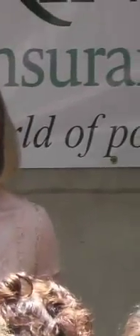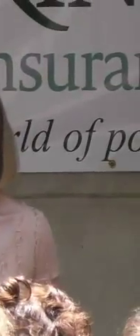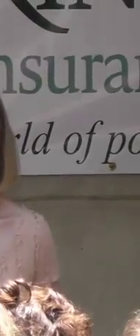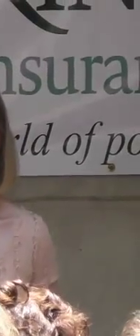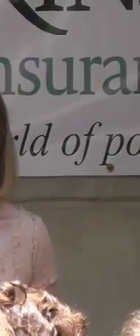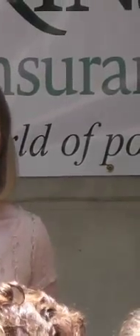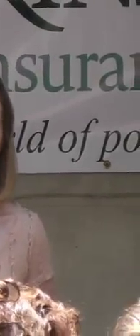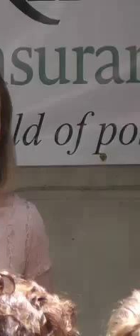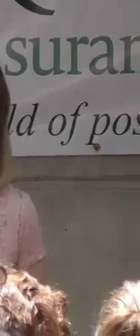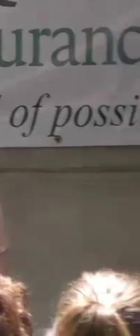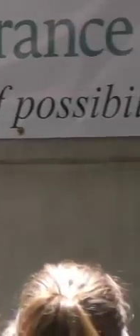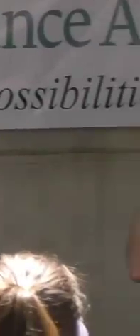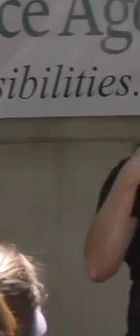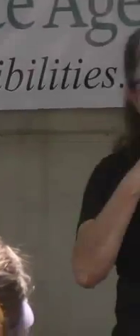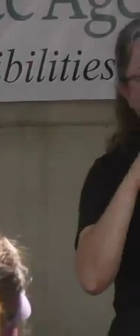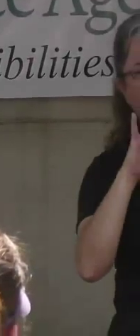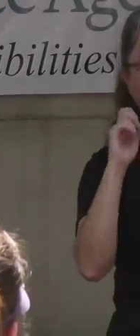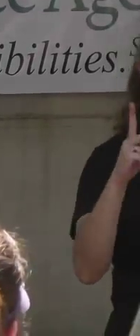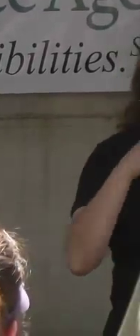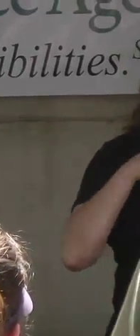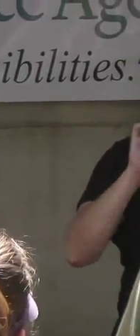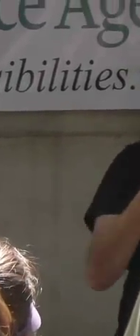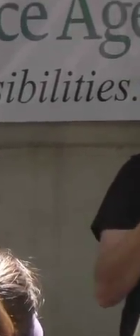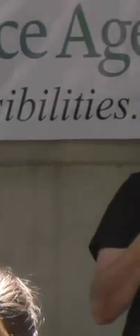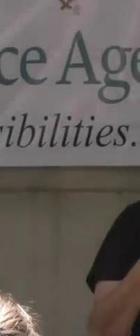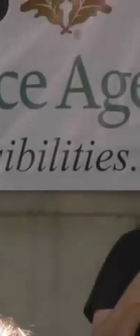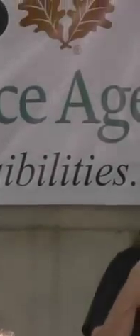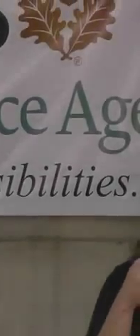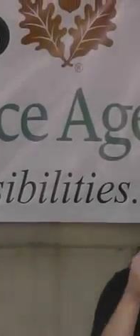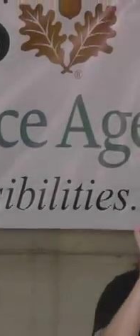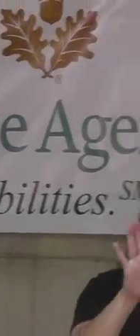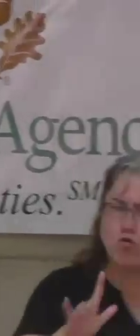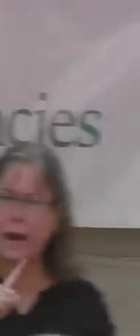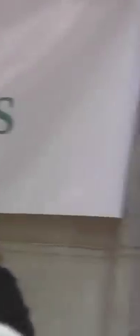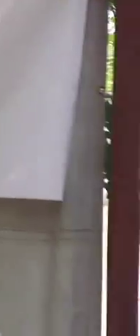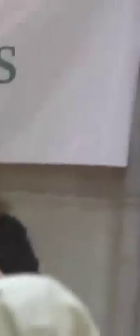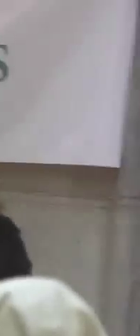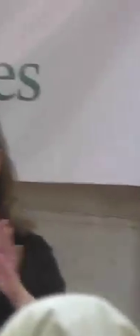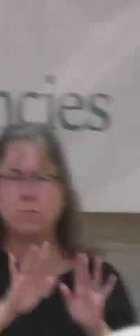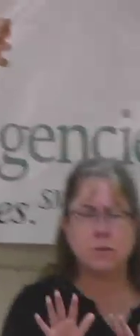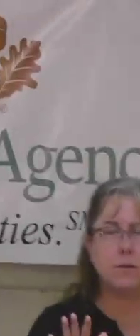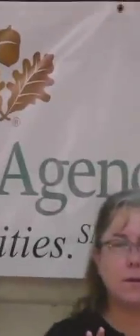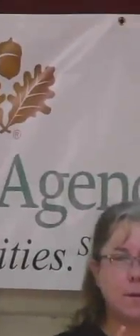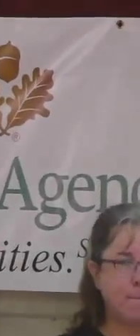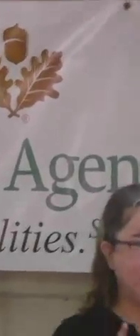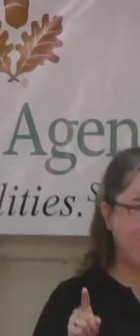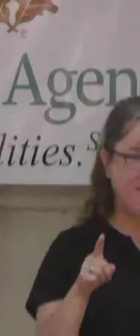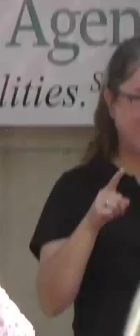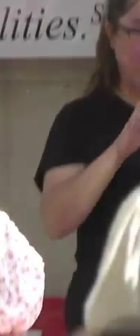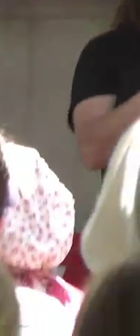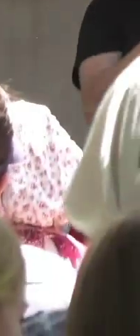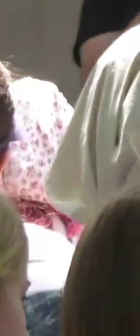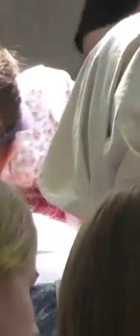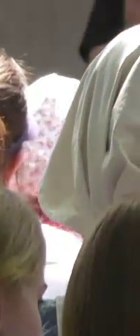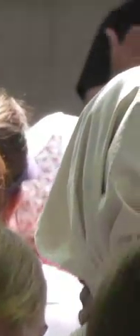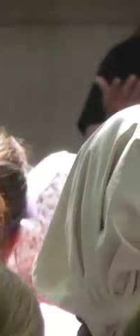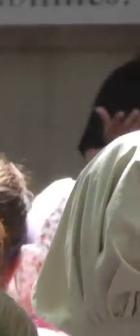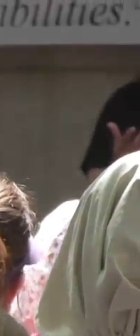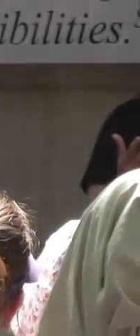and she and Jack the dog, and there wasn't a lot. If you notice, there wasn't that much